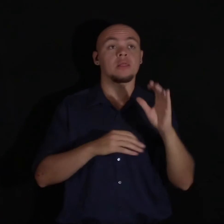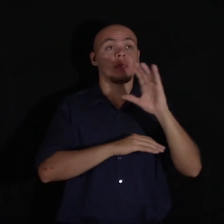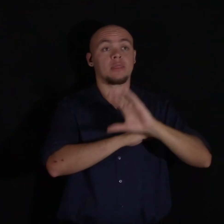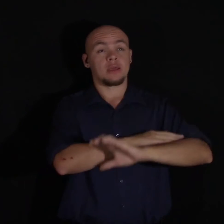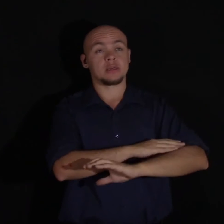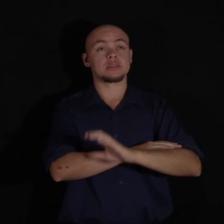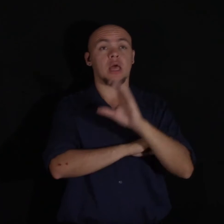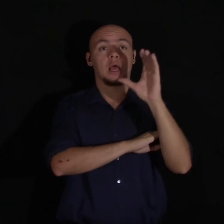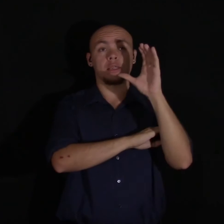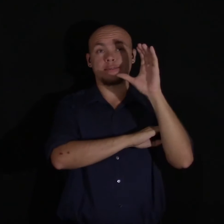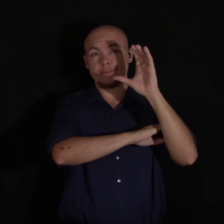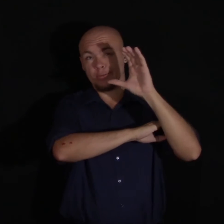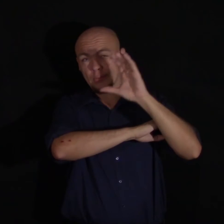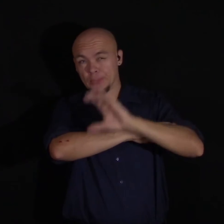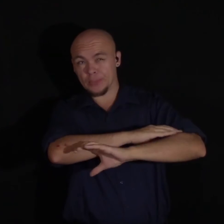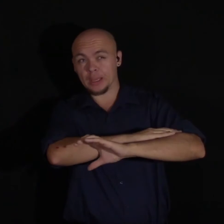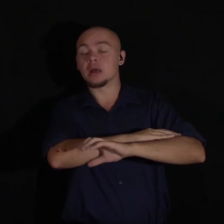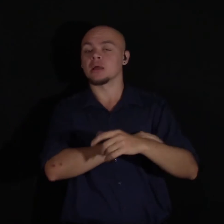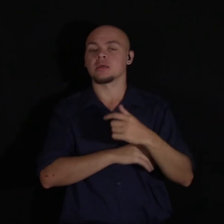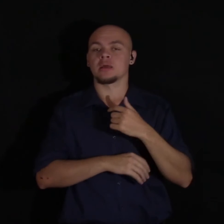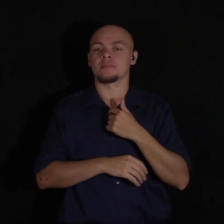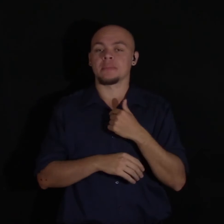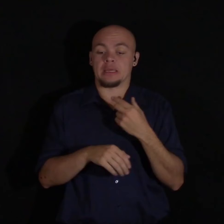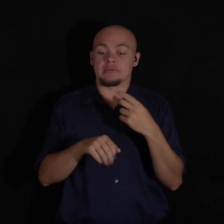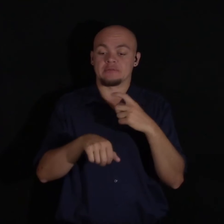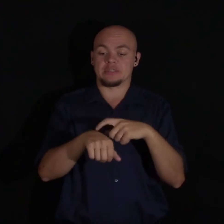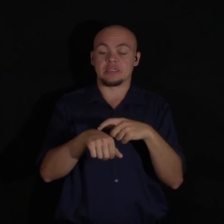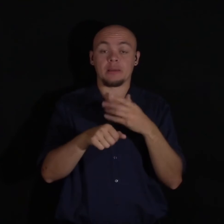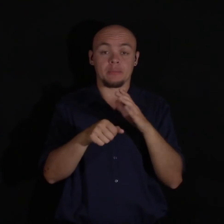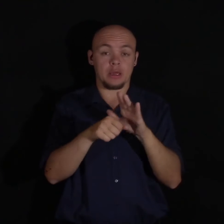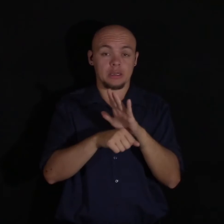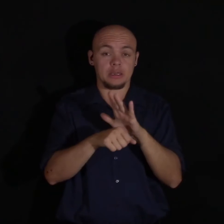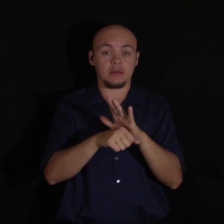far declined, I shall only have time to repeat the substance of them to you.